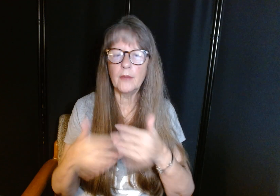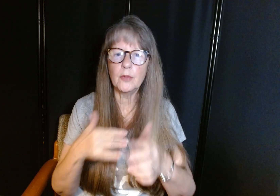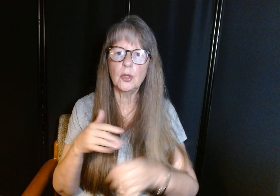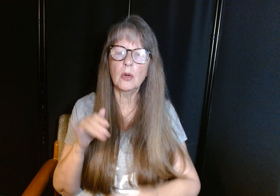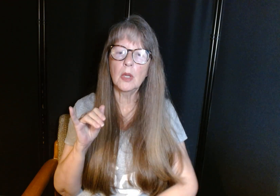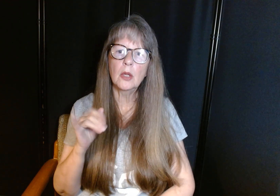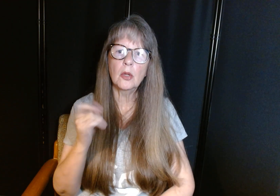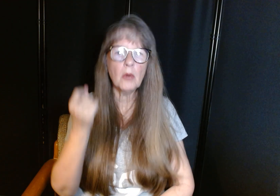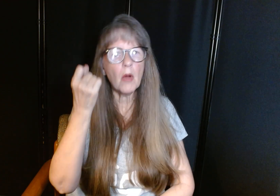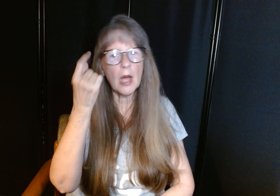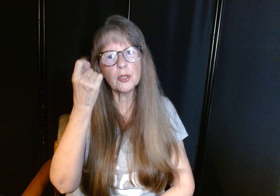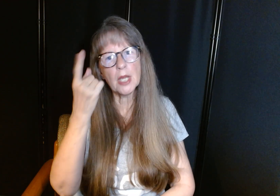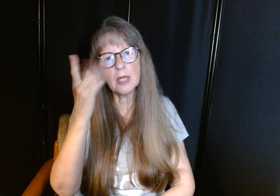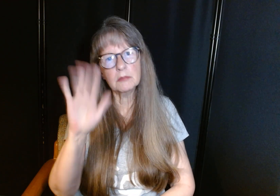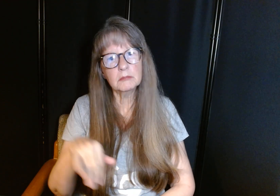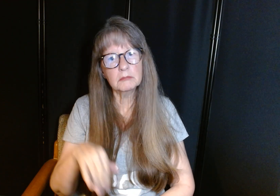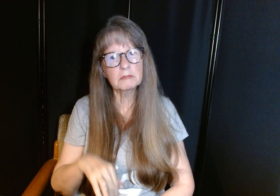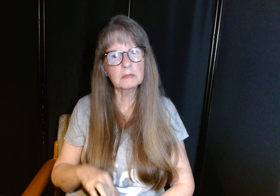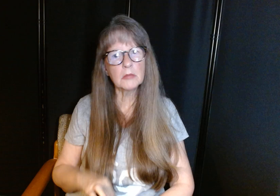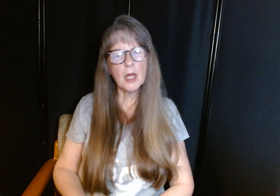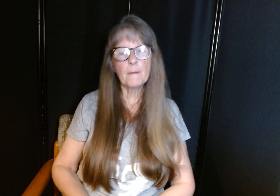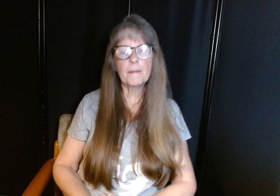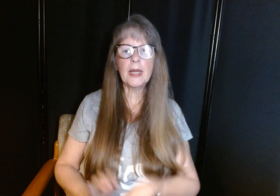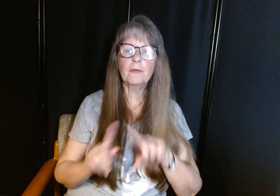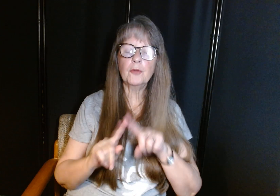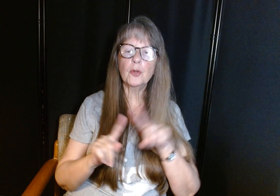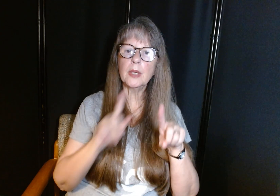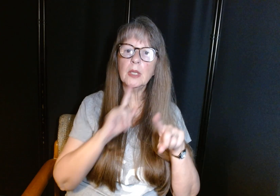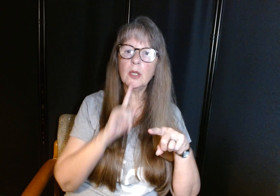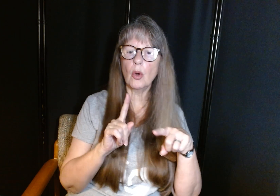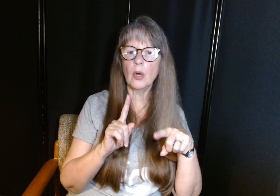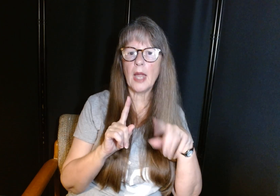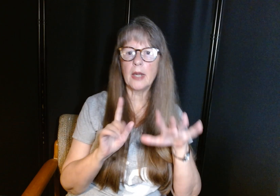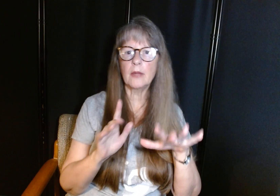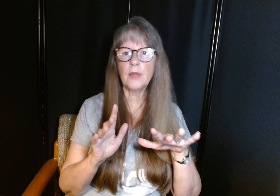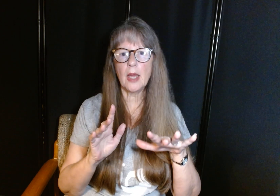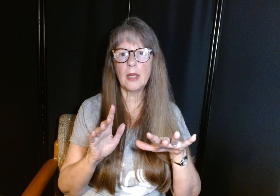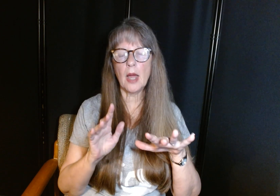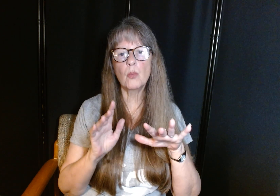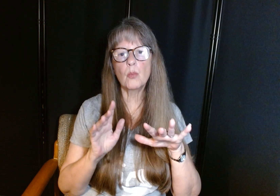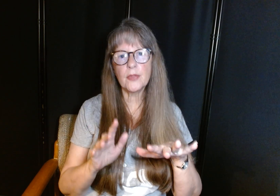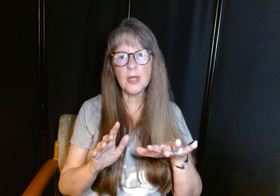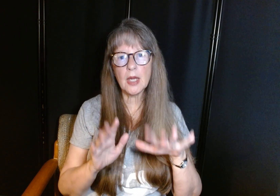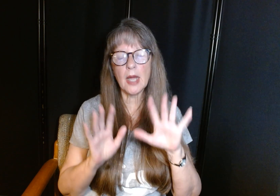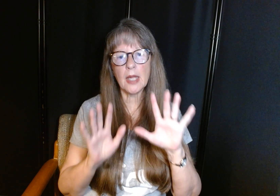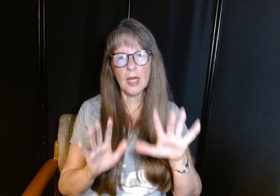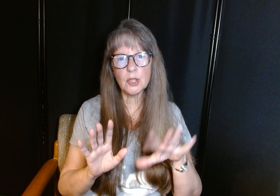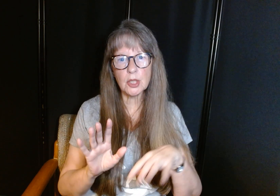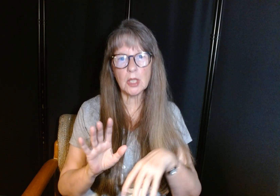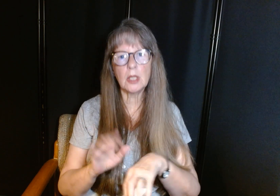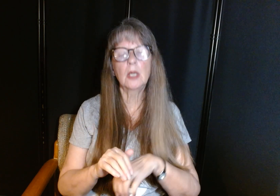and you're going, oh, I understand. But if you really are kind of that, I'm with you, I got you,